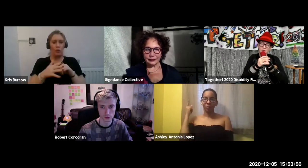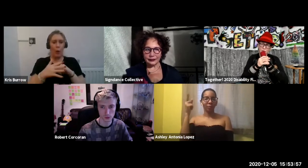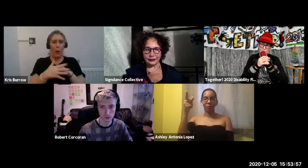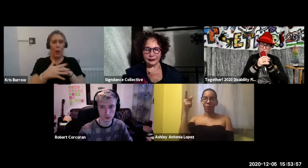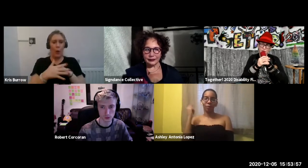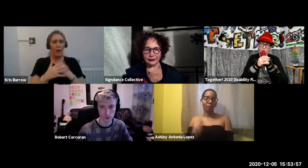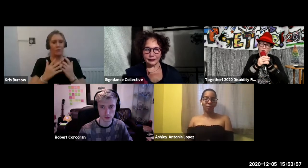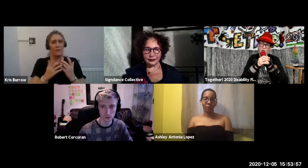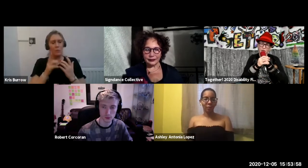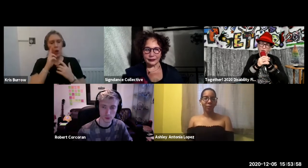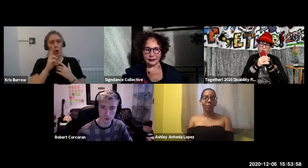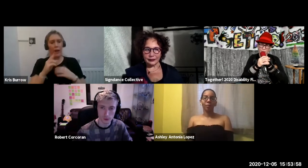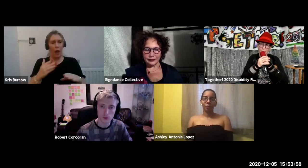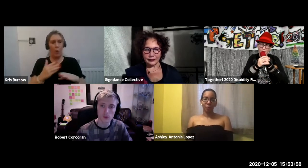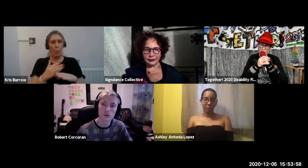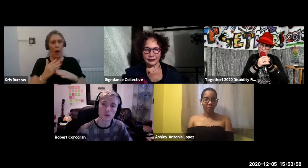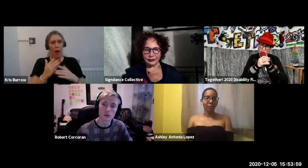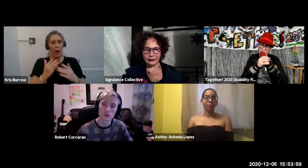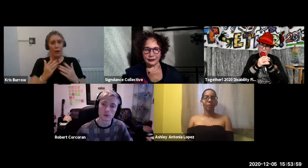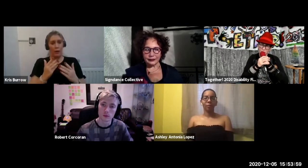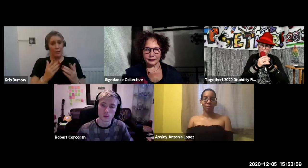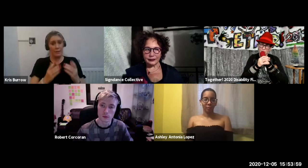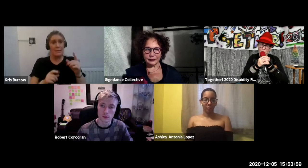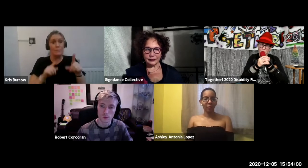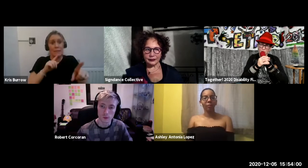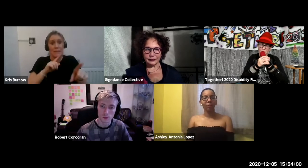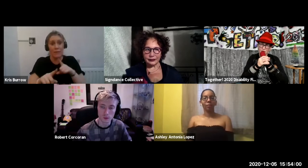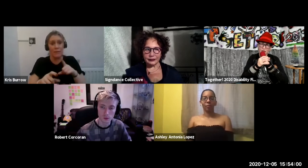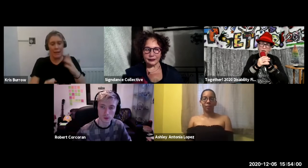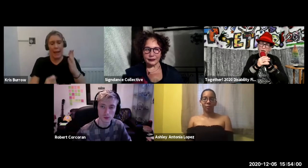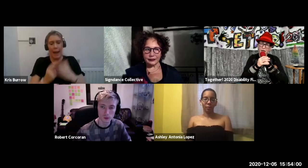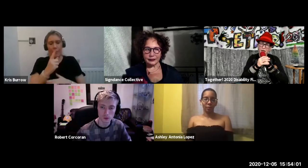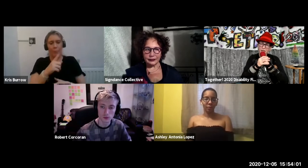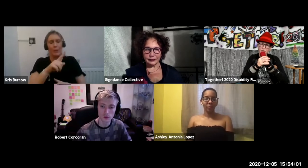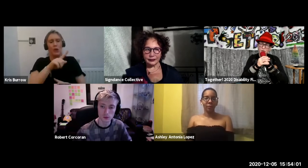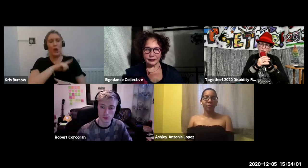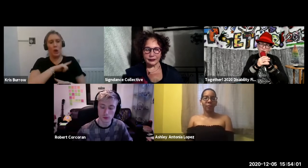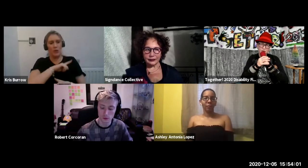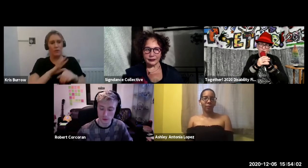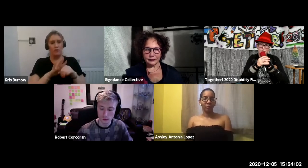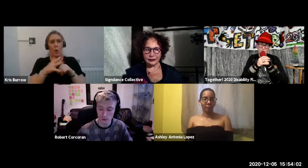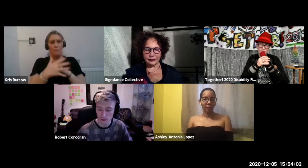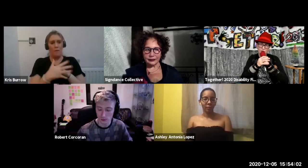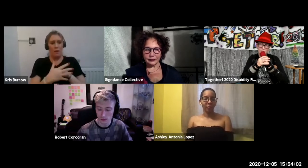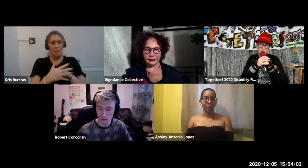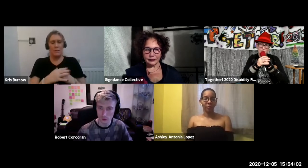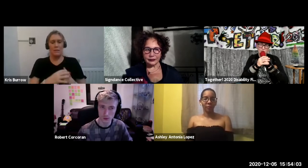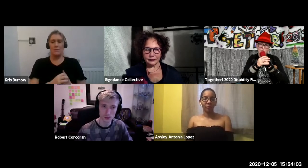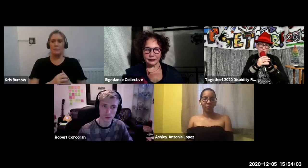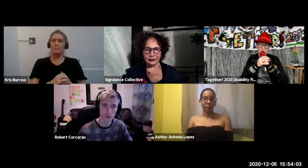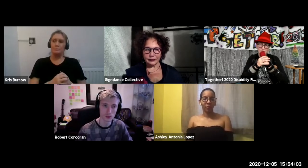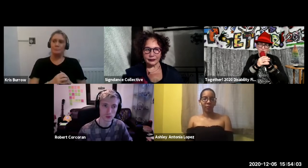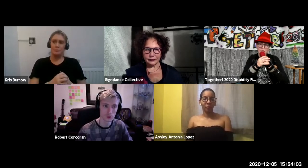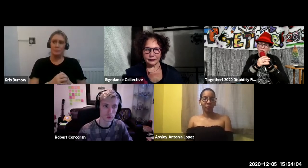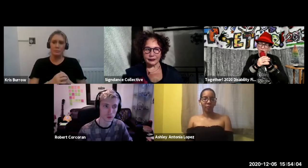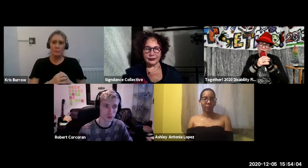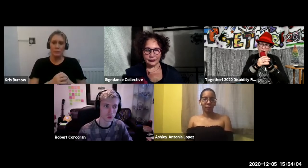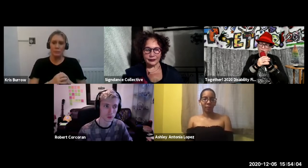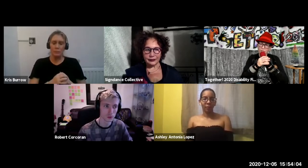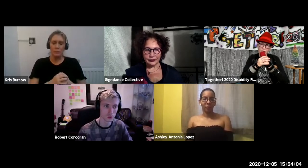very specifically come out of this situation. And, you know, this is very much of it, isn't